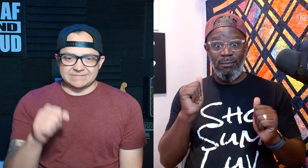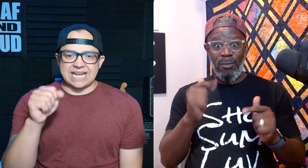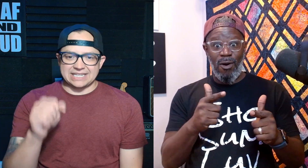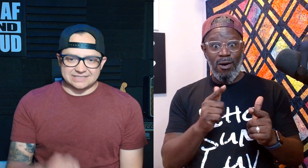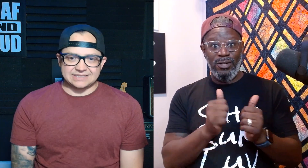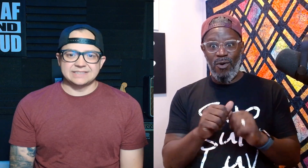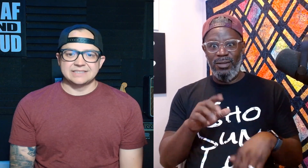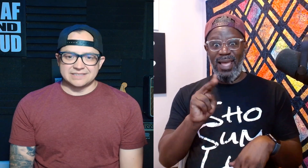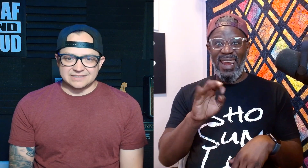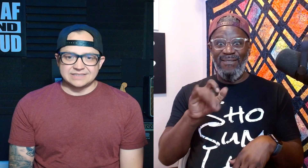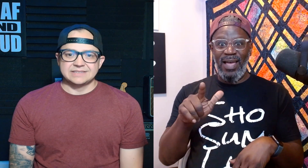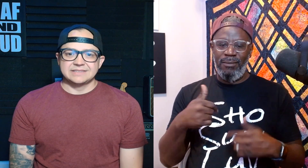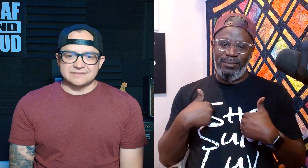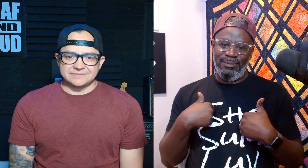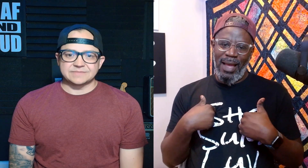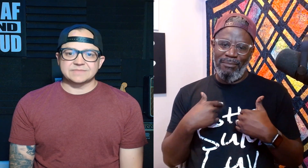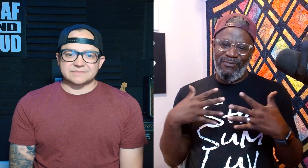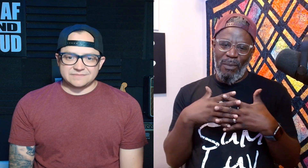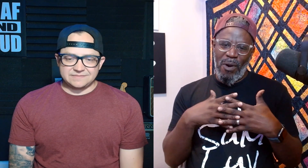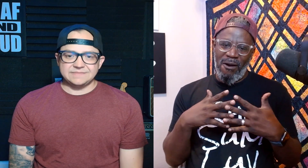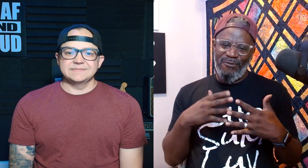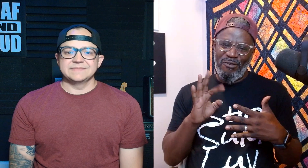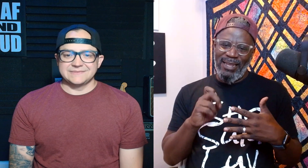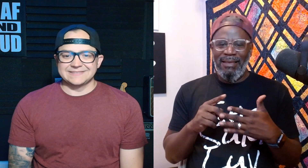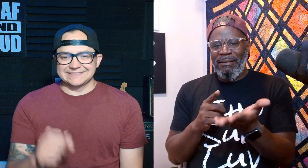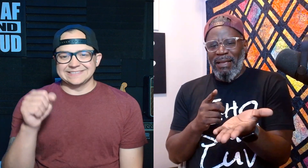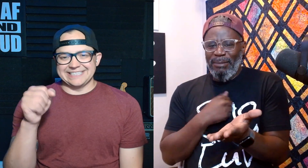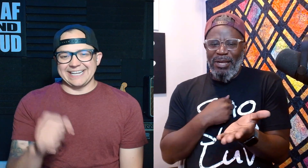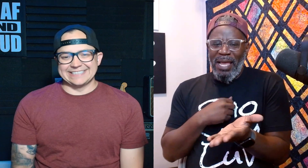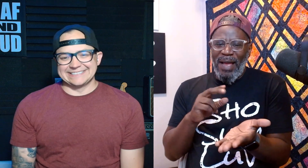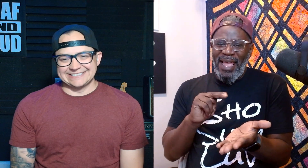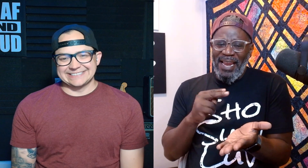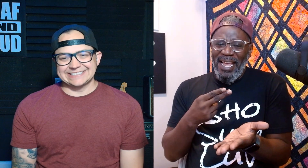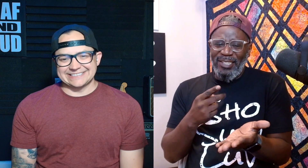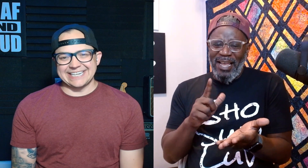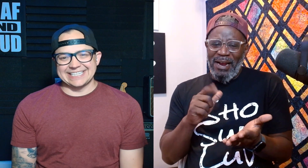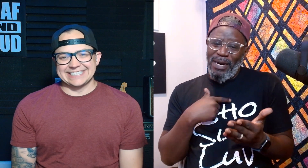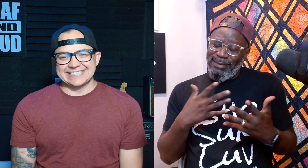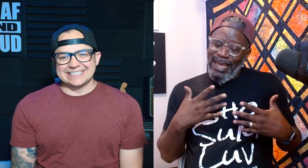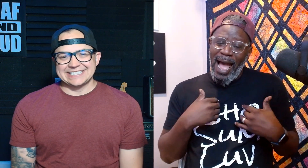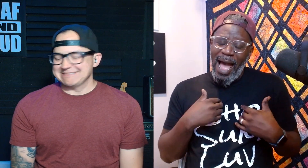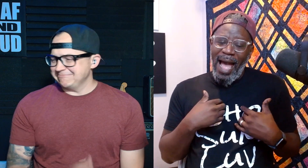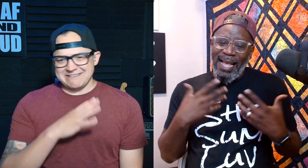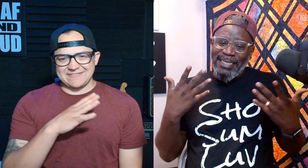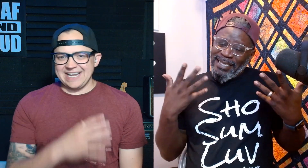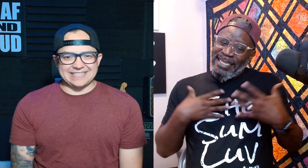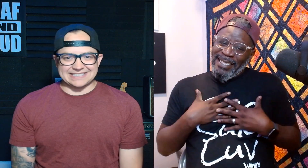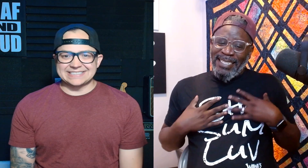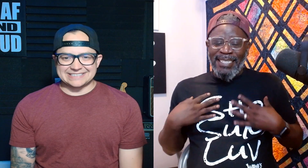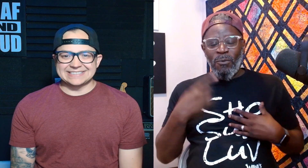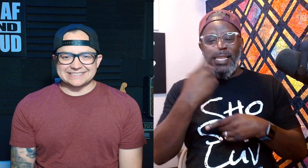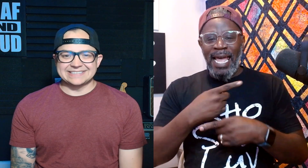So all sports, NFL, I'm football freak. I'm sorry about NHL, but That's